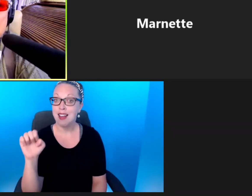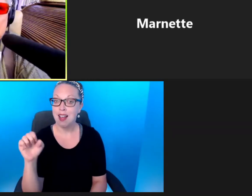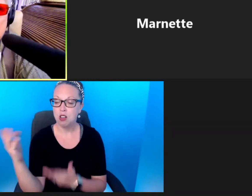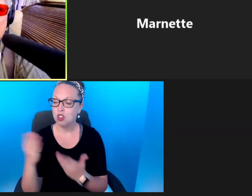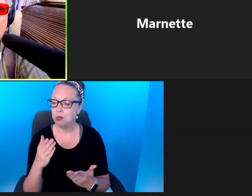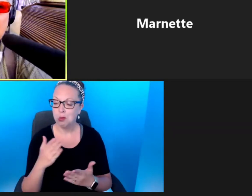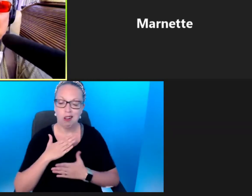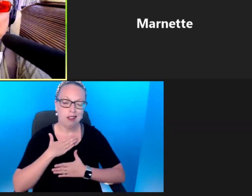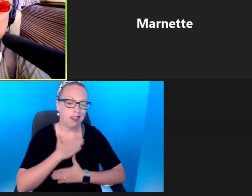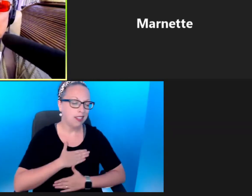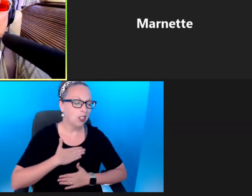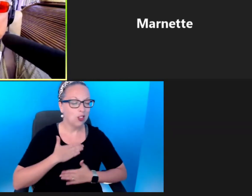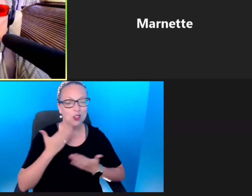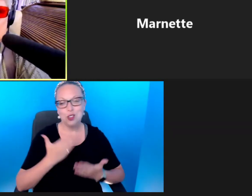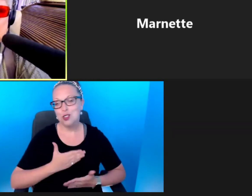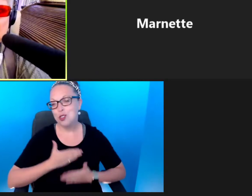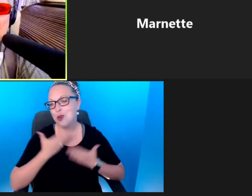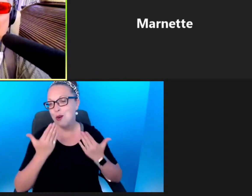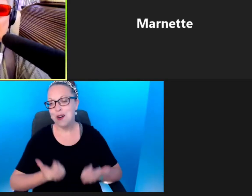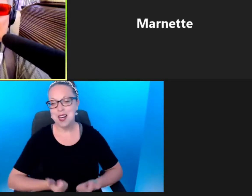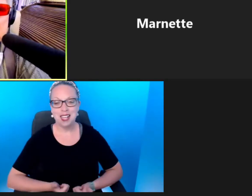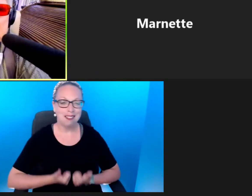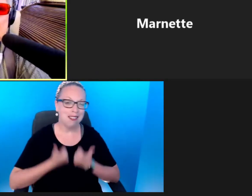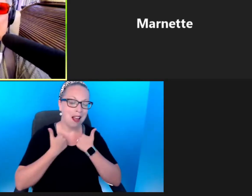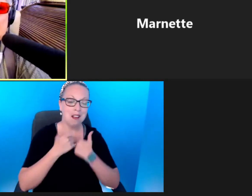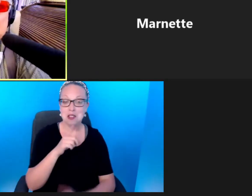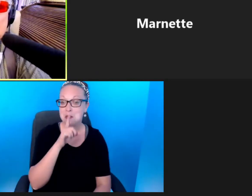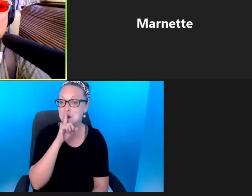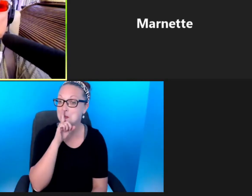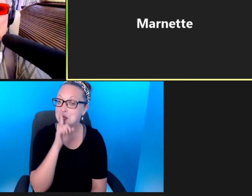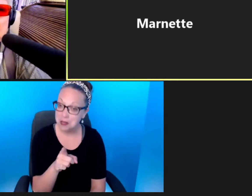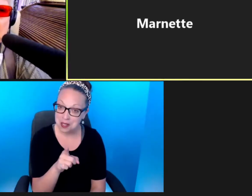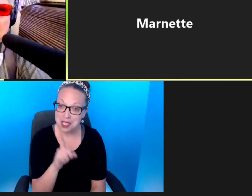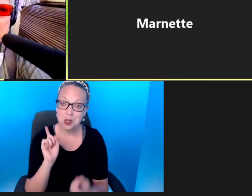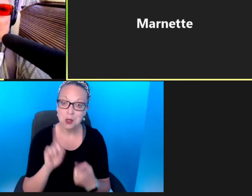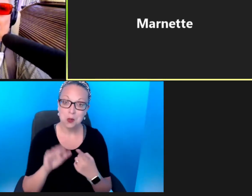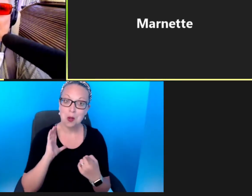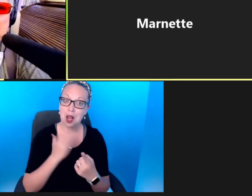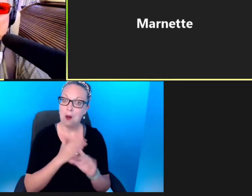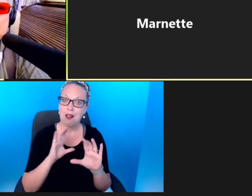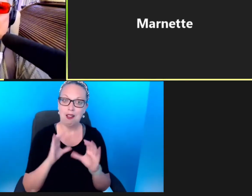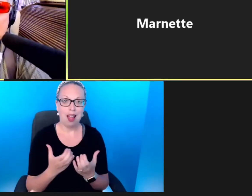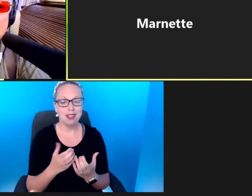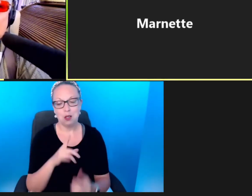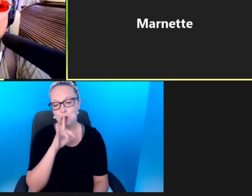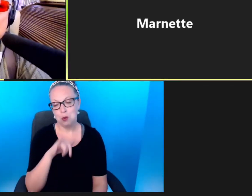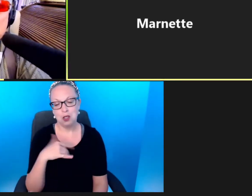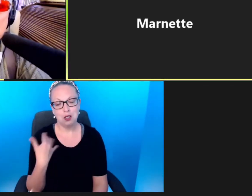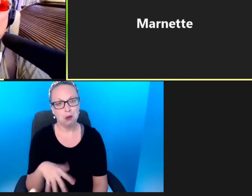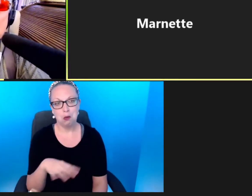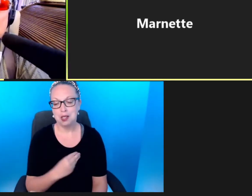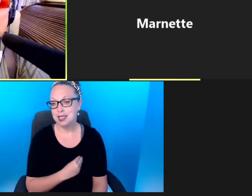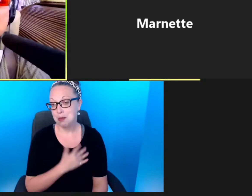a life and a realness to our class that really was very refreshing.